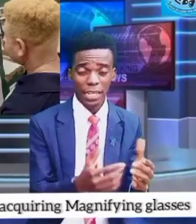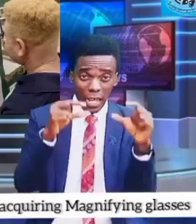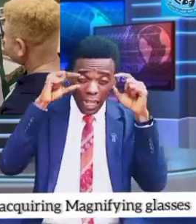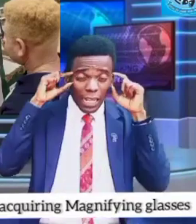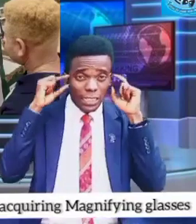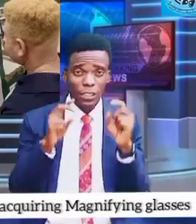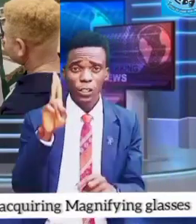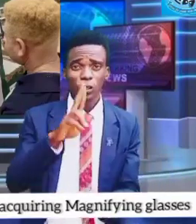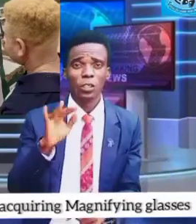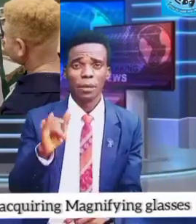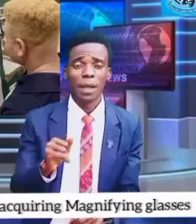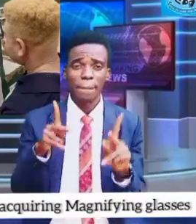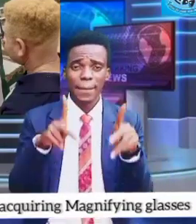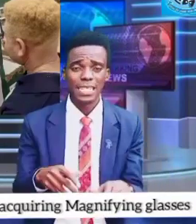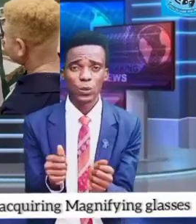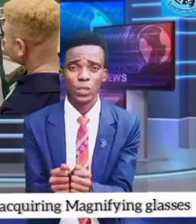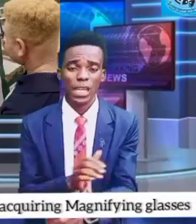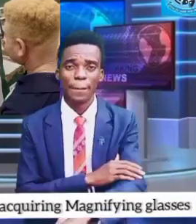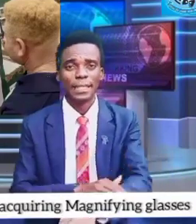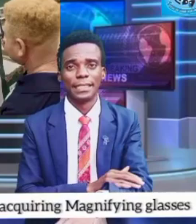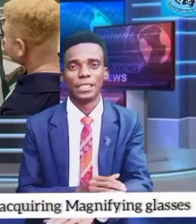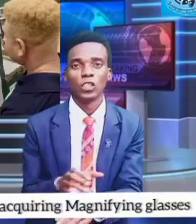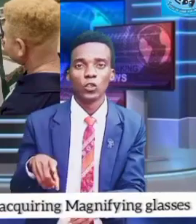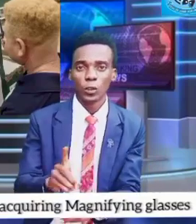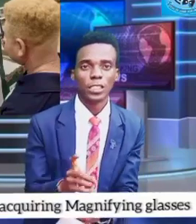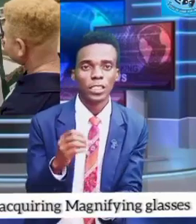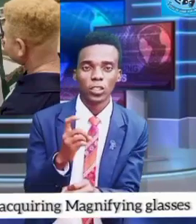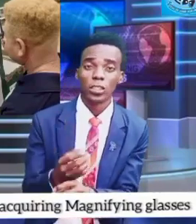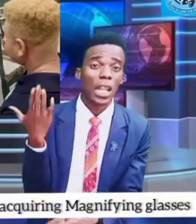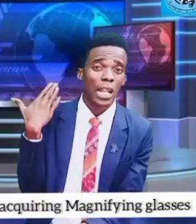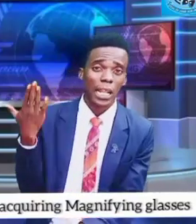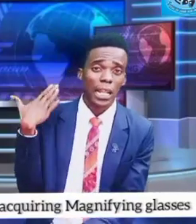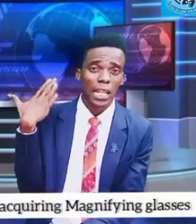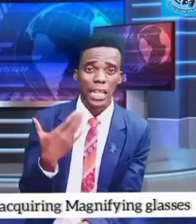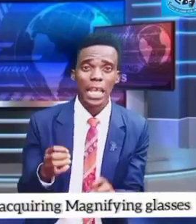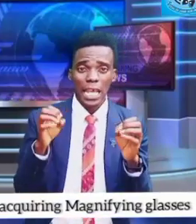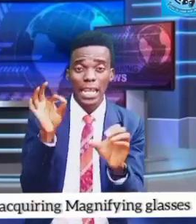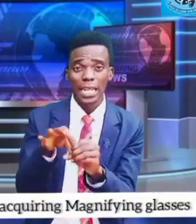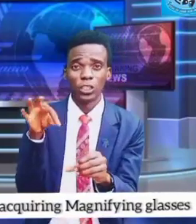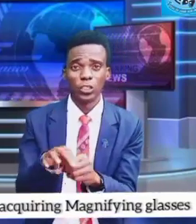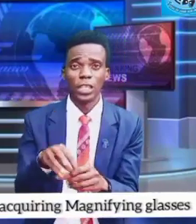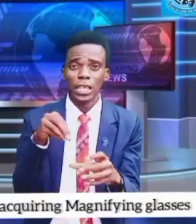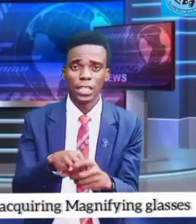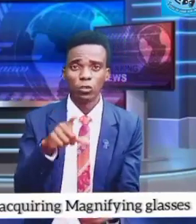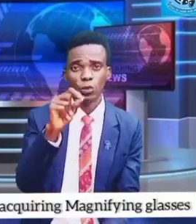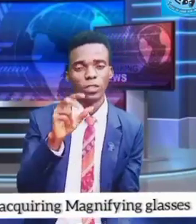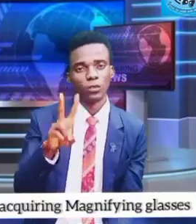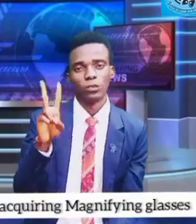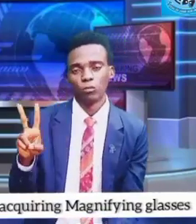by persons with albinism during the just concluded Osun governorship election